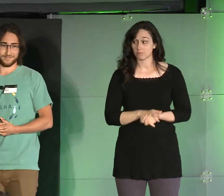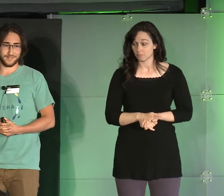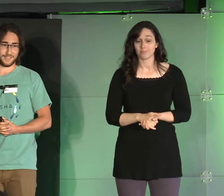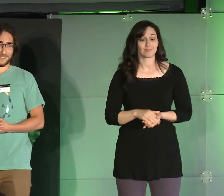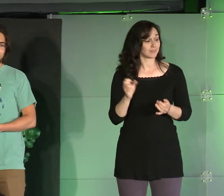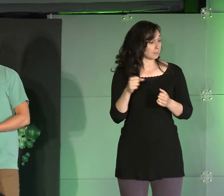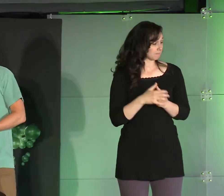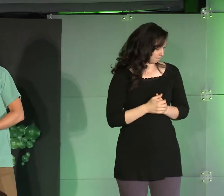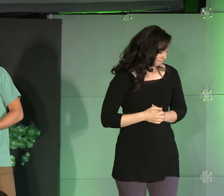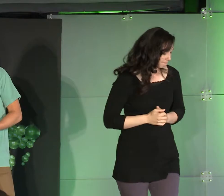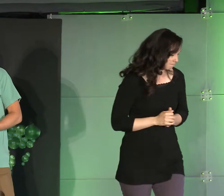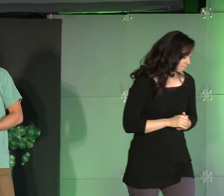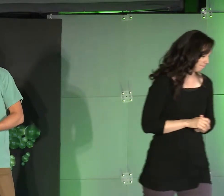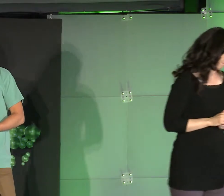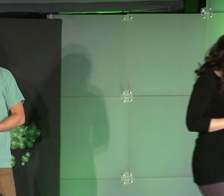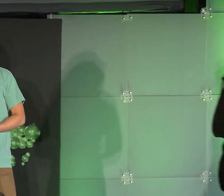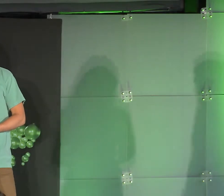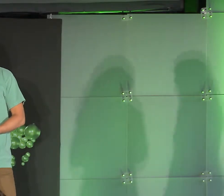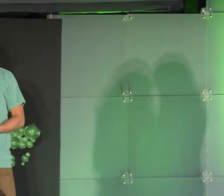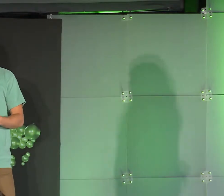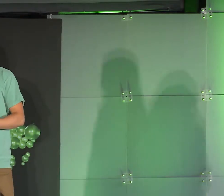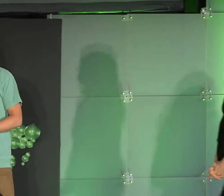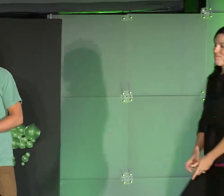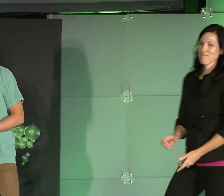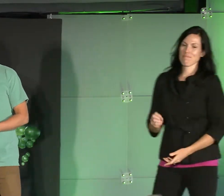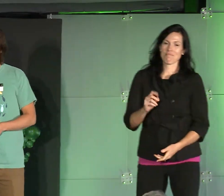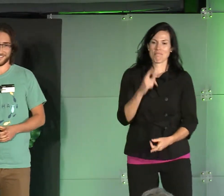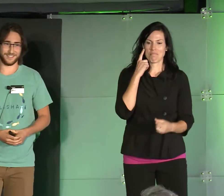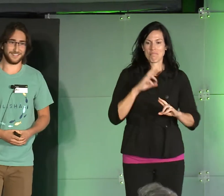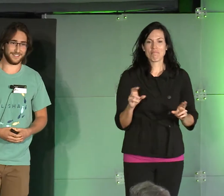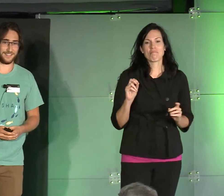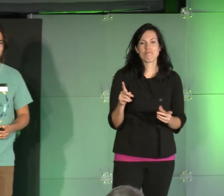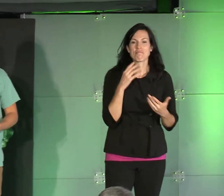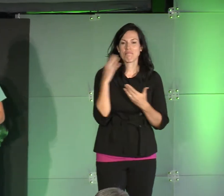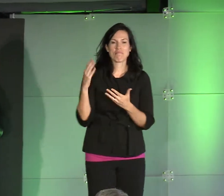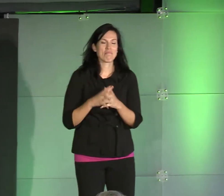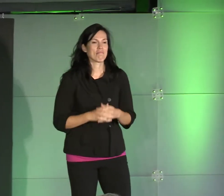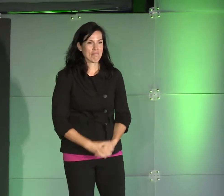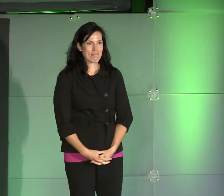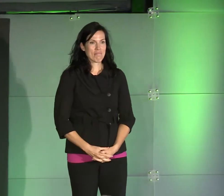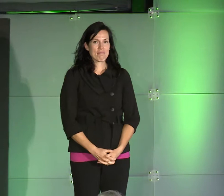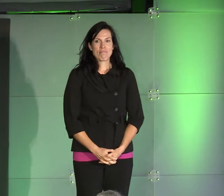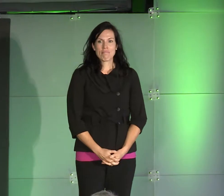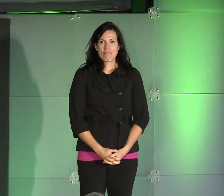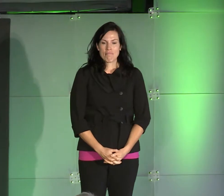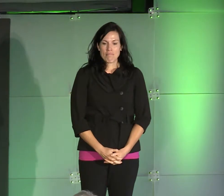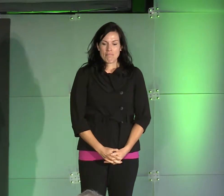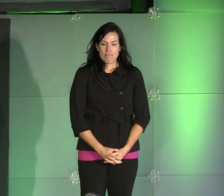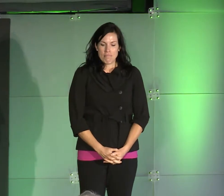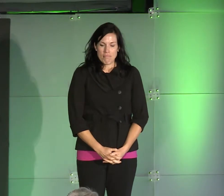Yeah. I think they're ready. Okay. All right. Whatever you think. Yeah. Thank you. Whatever you think.